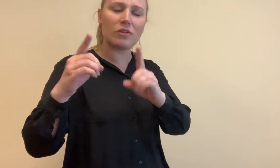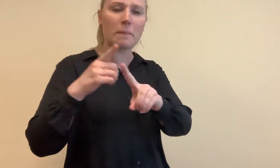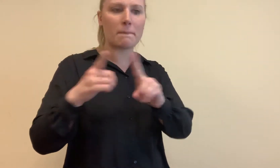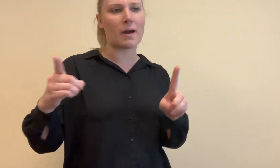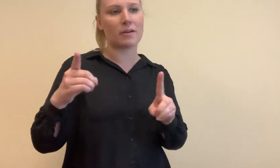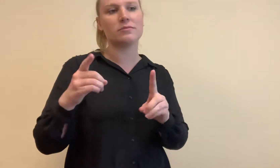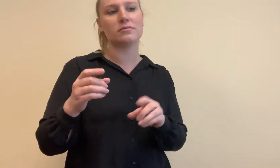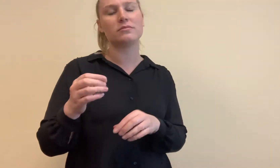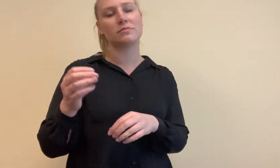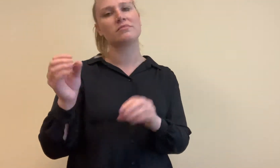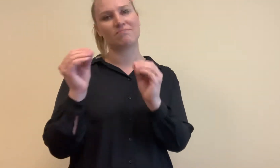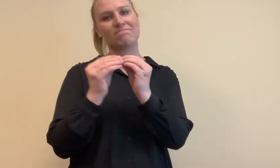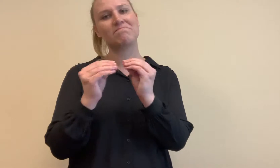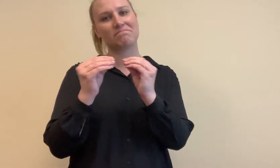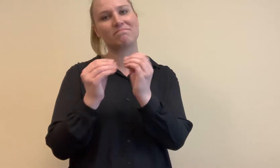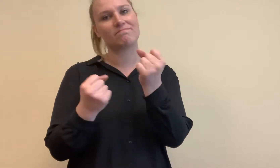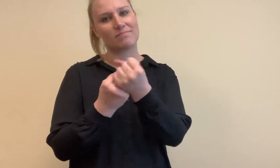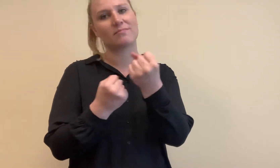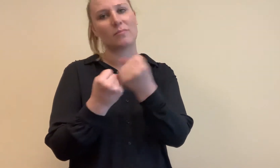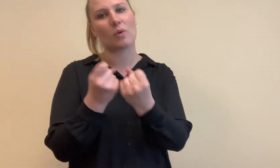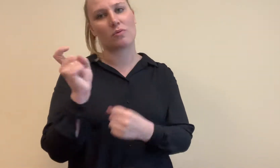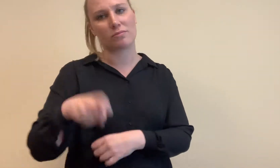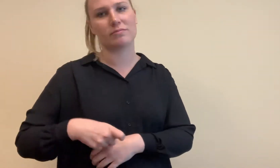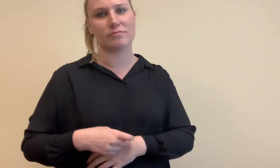education. They just need more support.